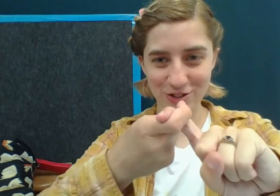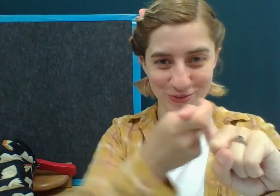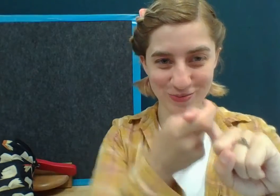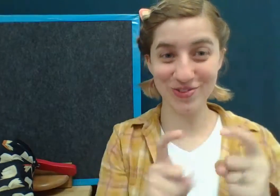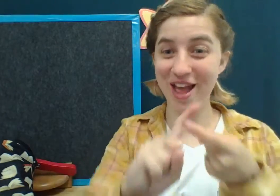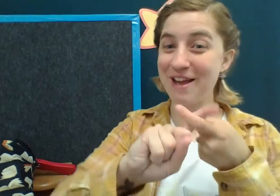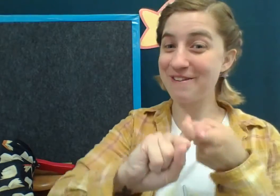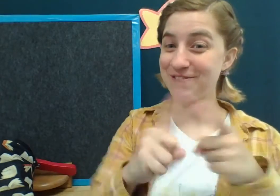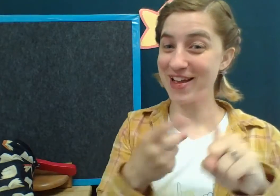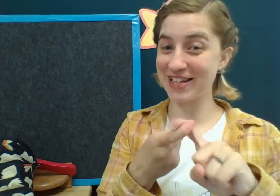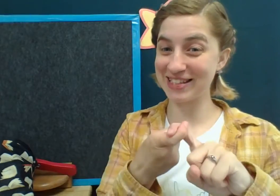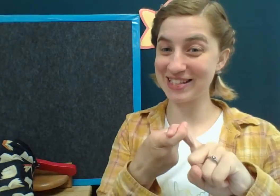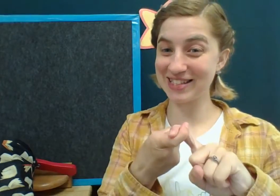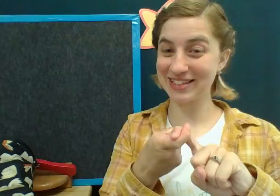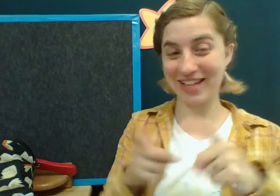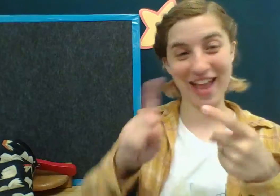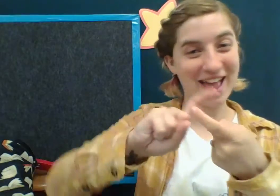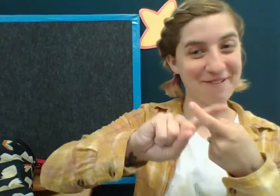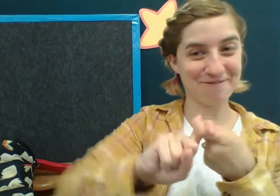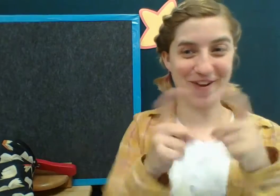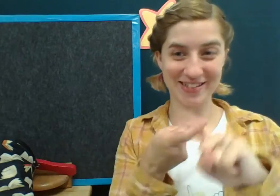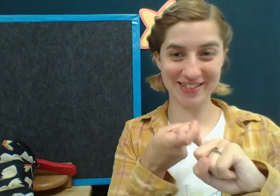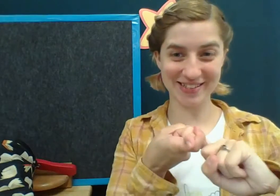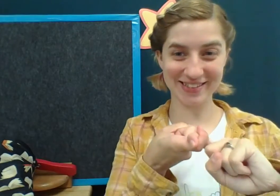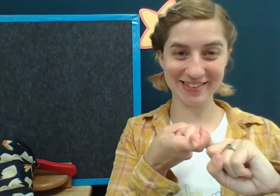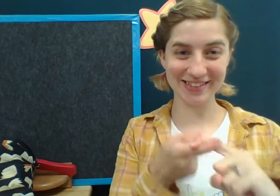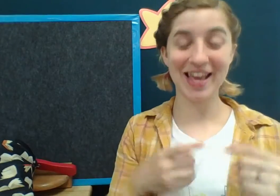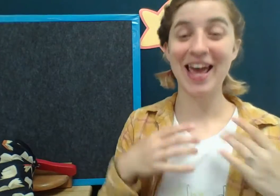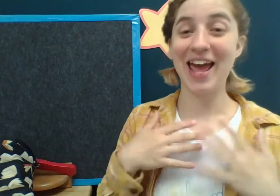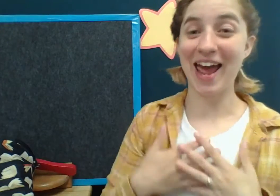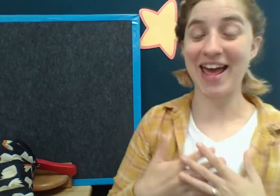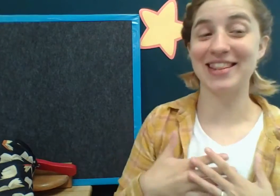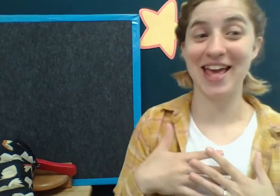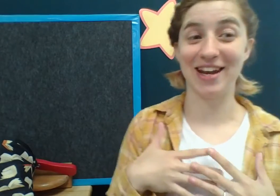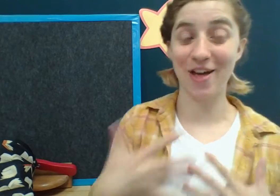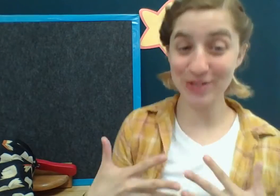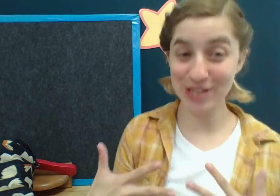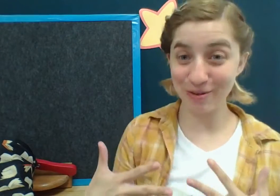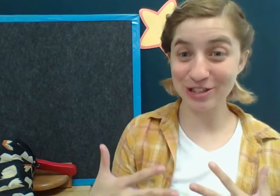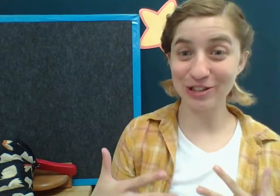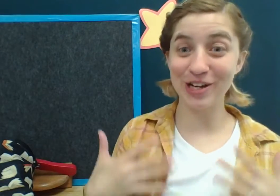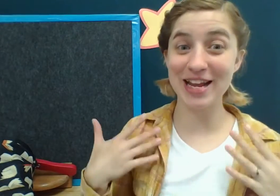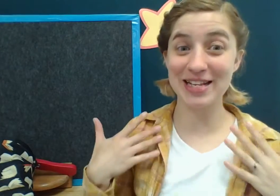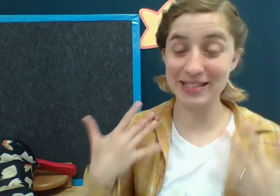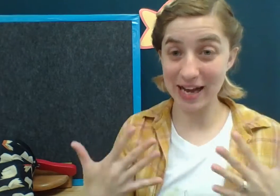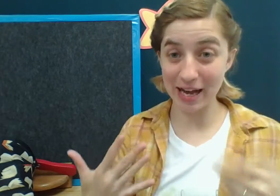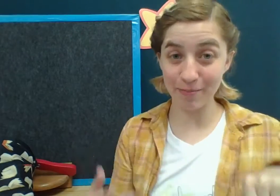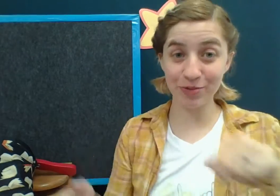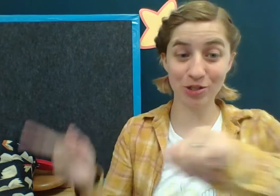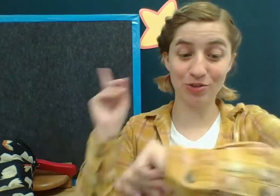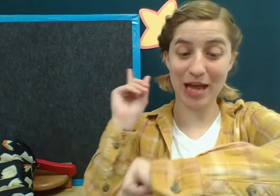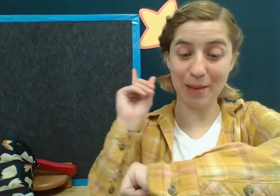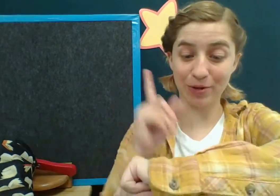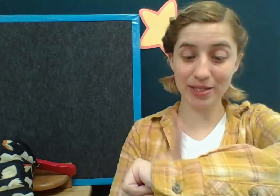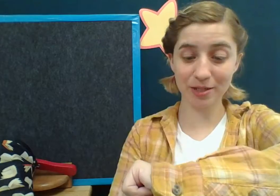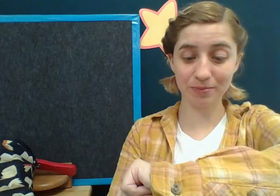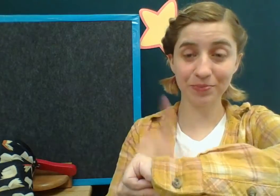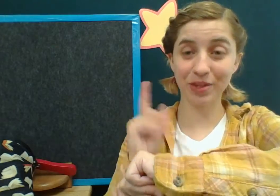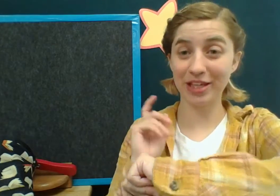two. Friends, friends. And then another sign we need to learn is time. So you tap your wrist like